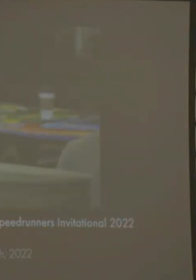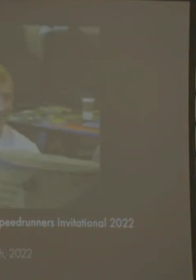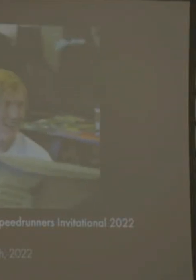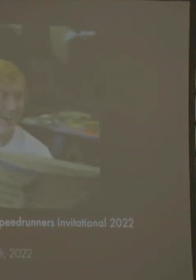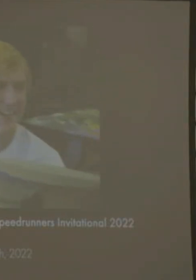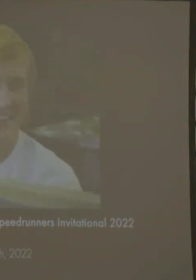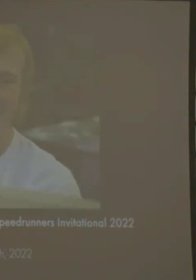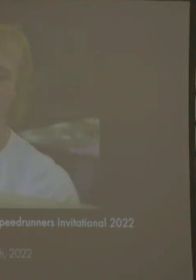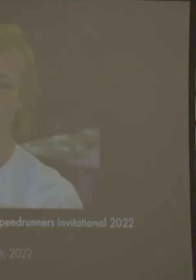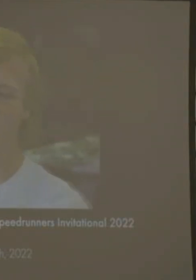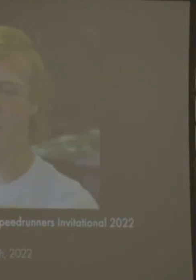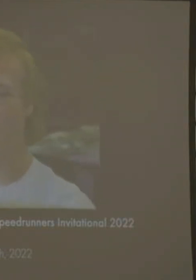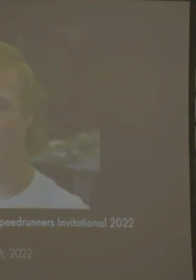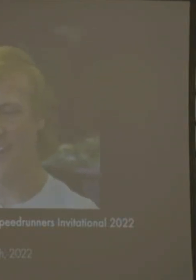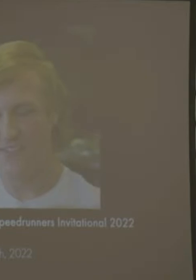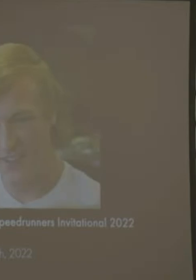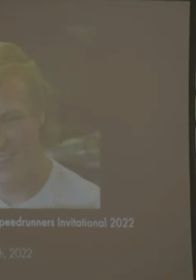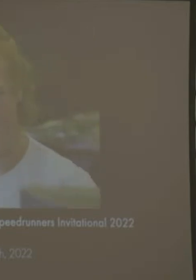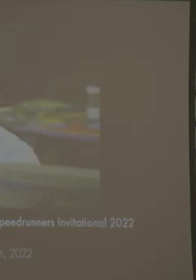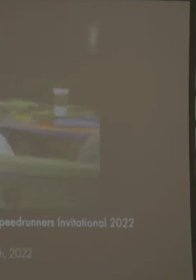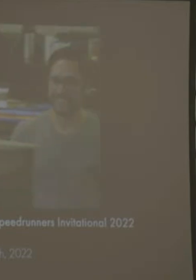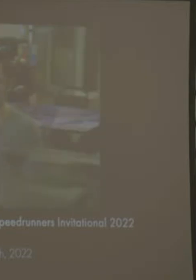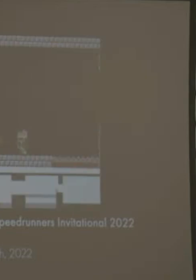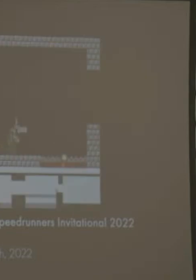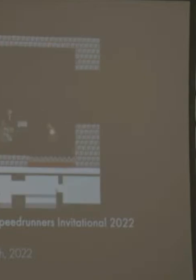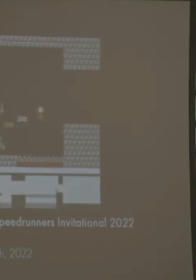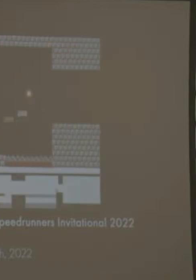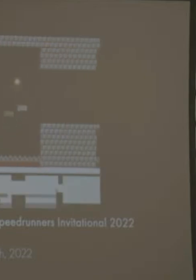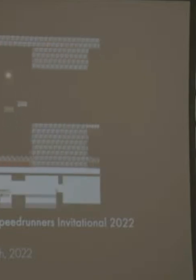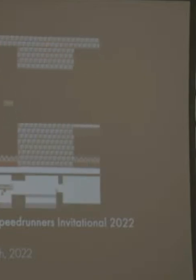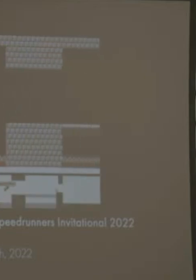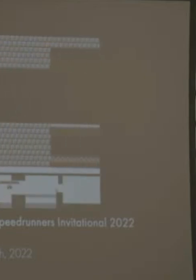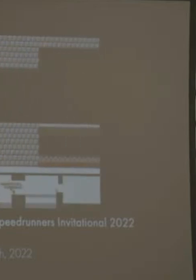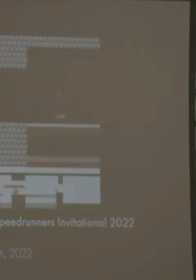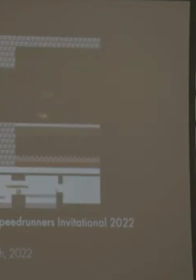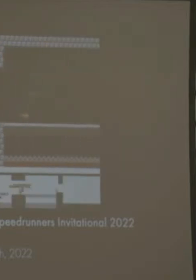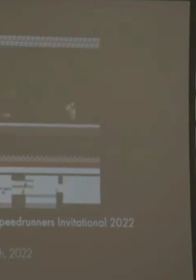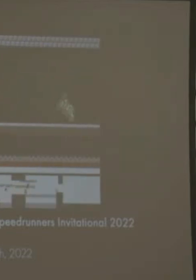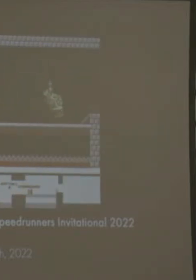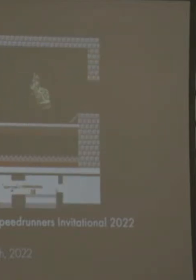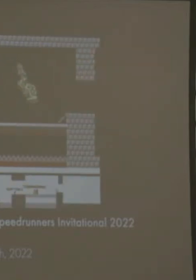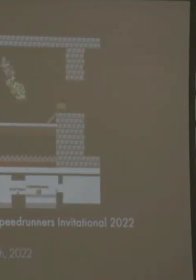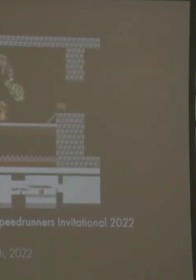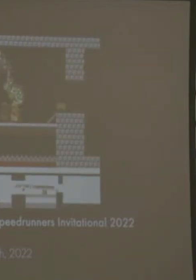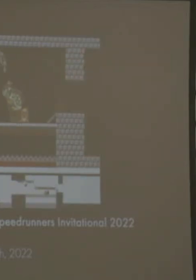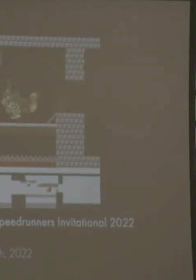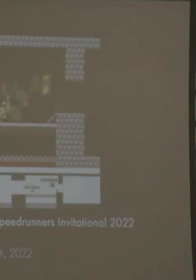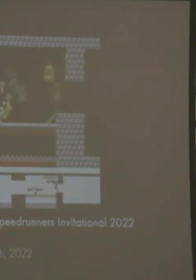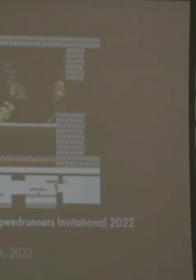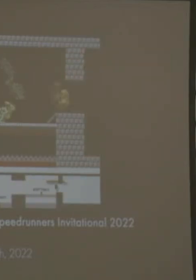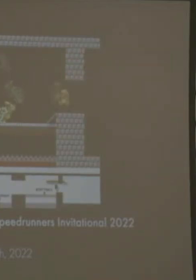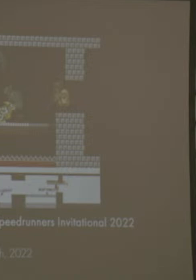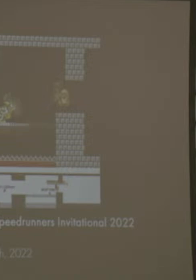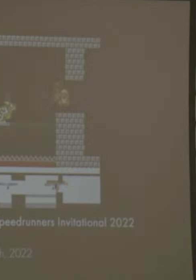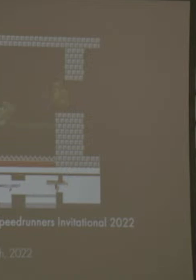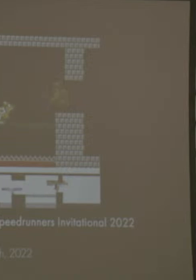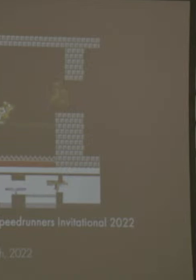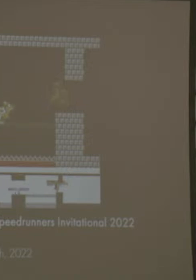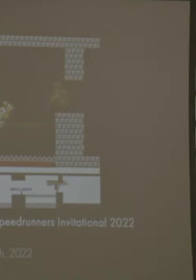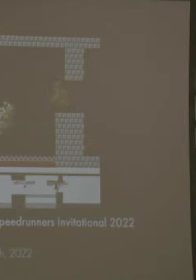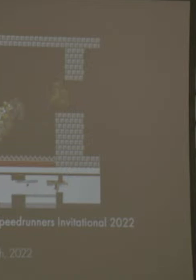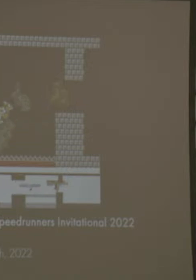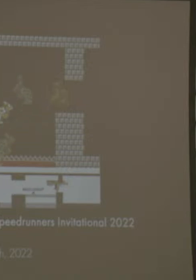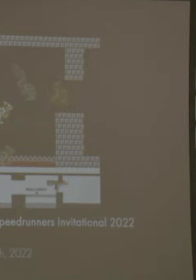expectations and ideas. I want to thank all of my instructors who have helped me learn what I know